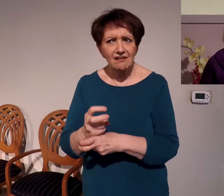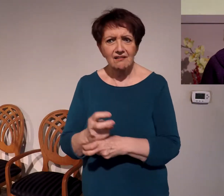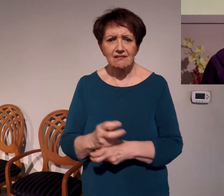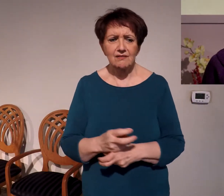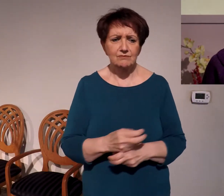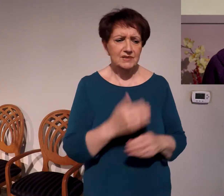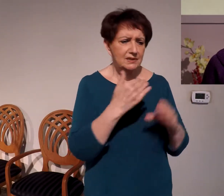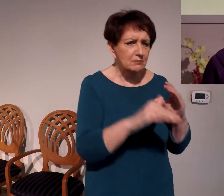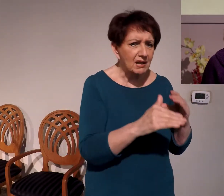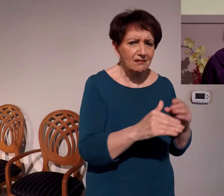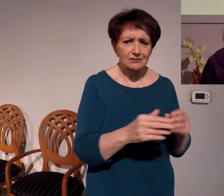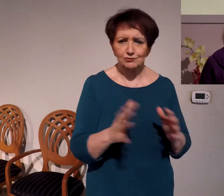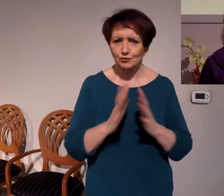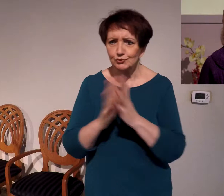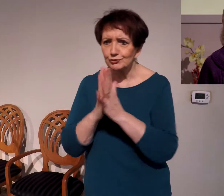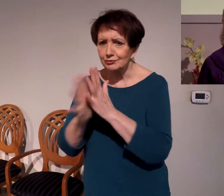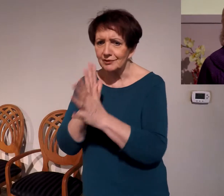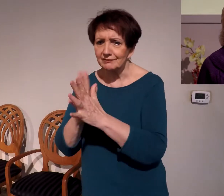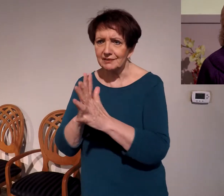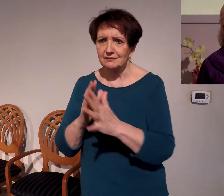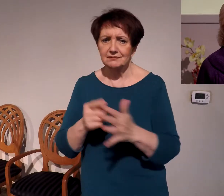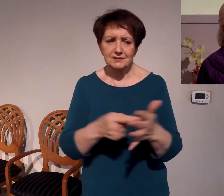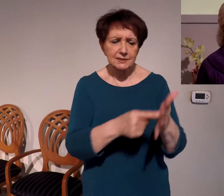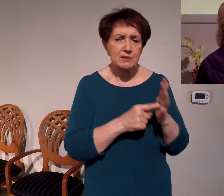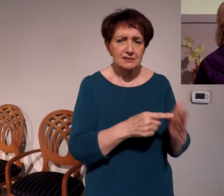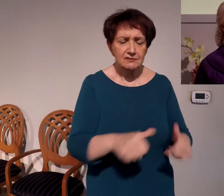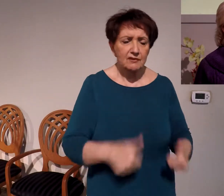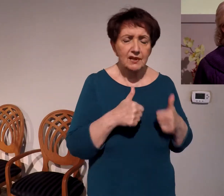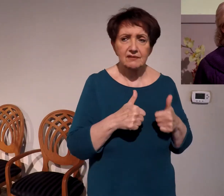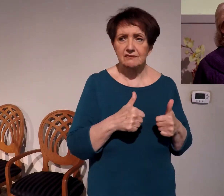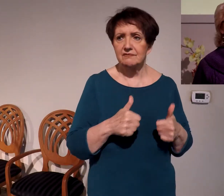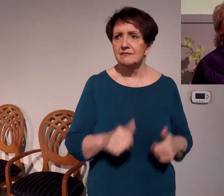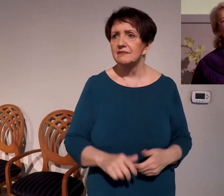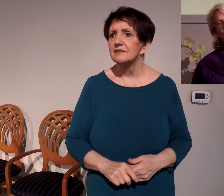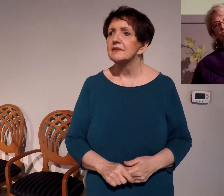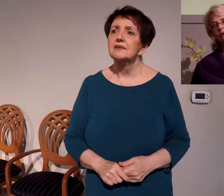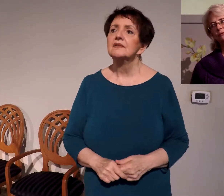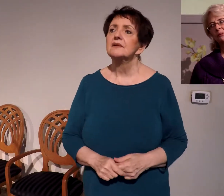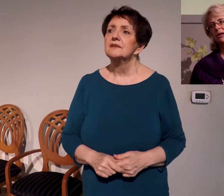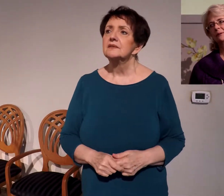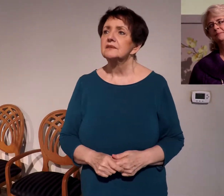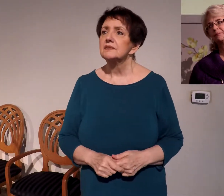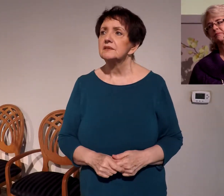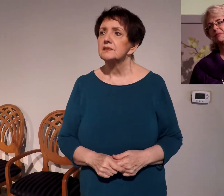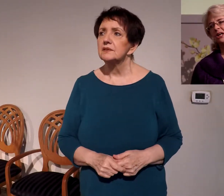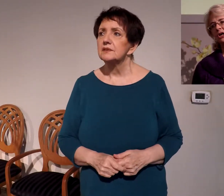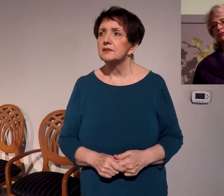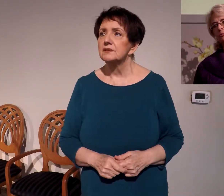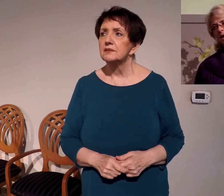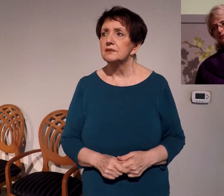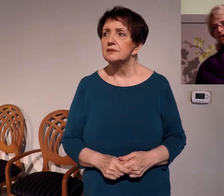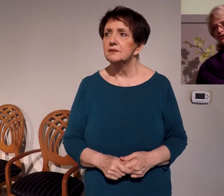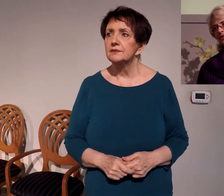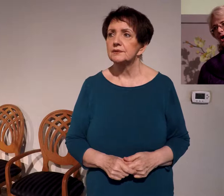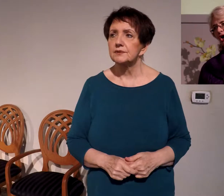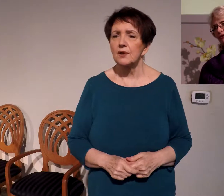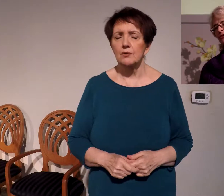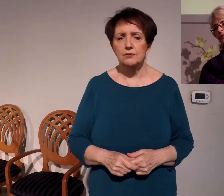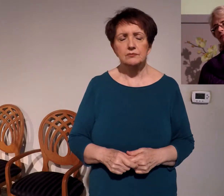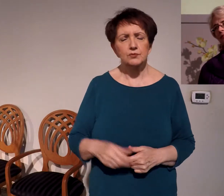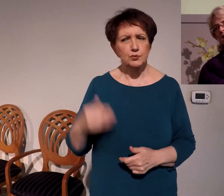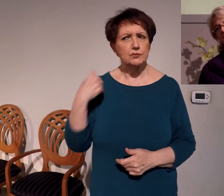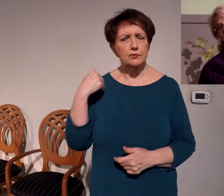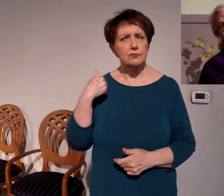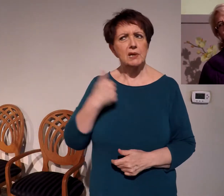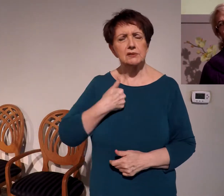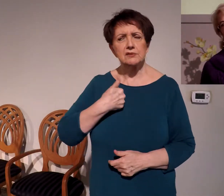email, all of the demands of life. And so we want to remind